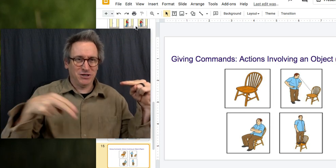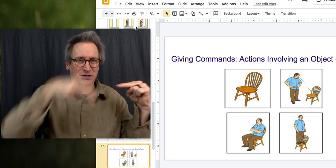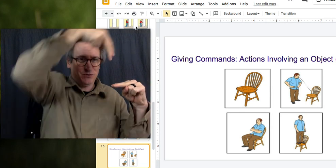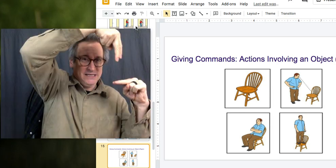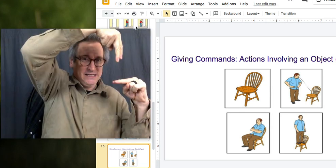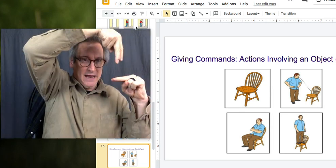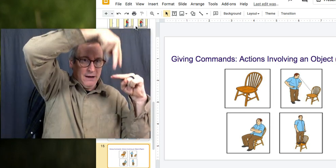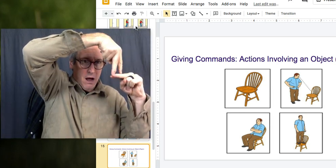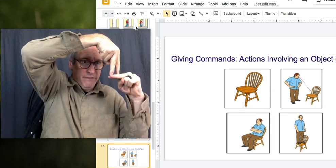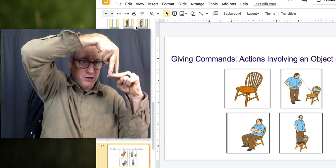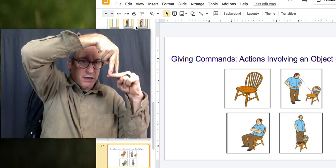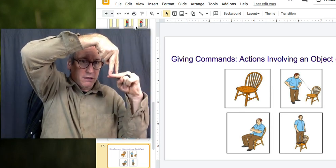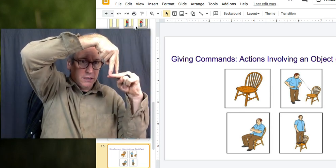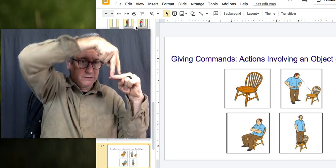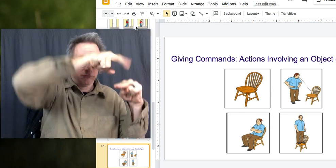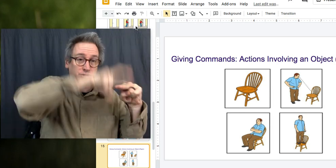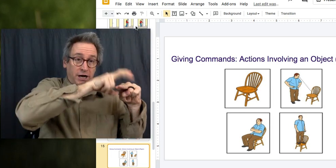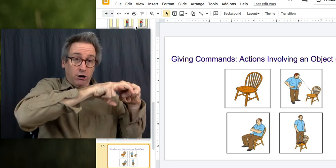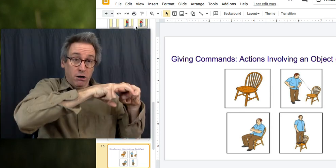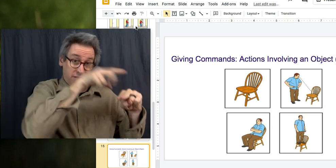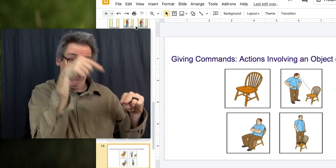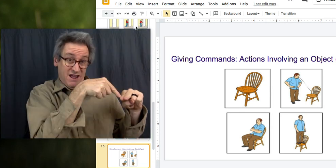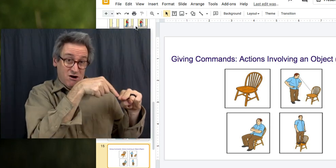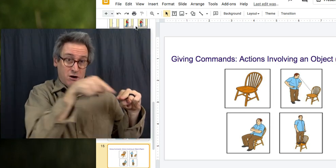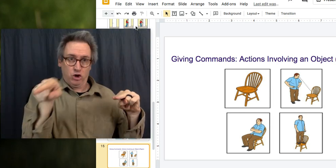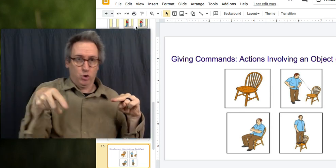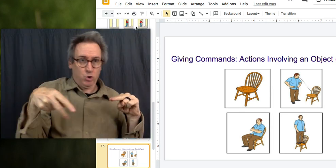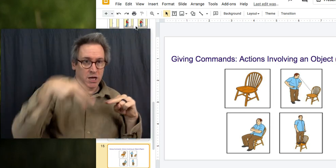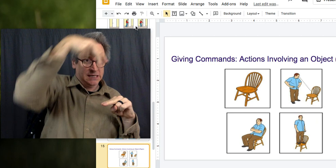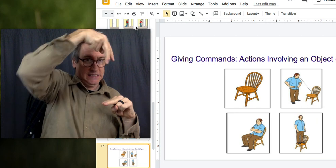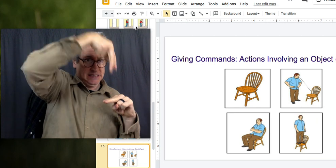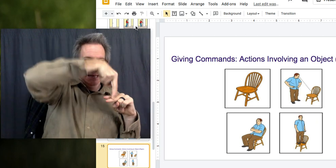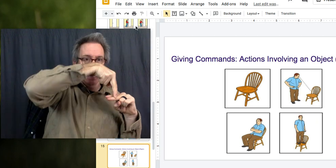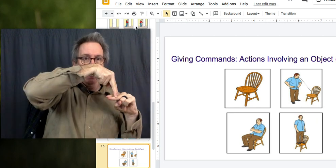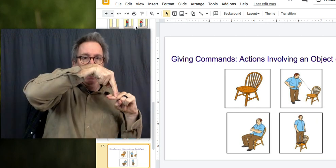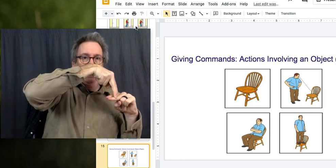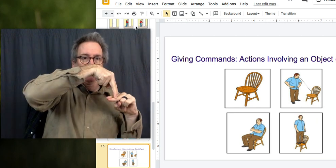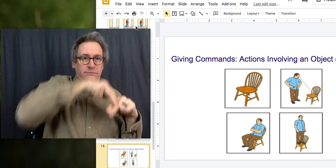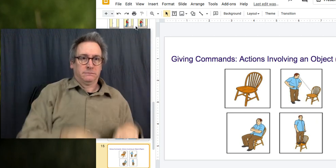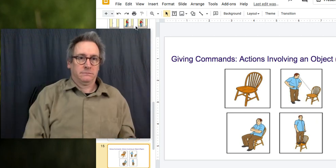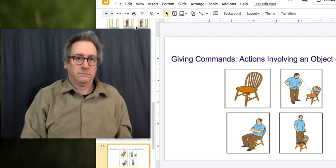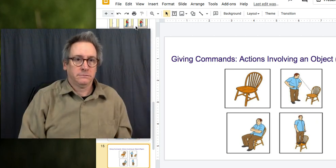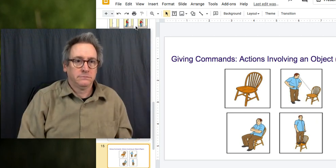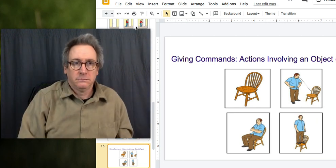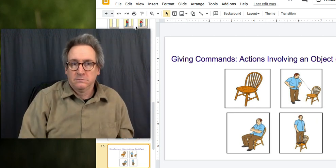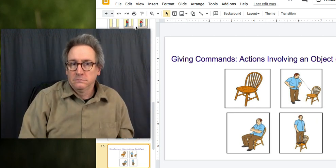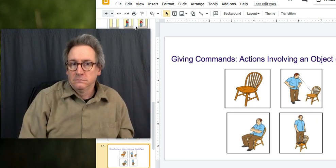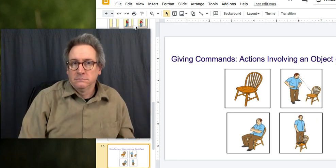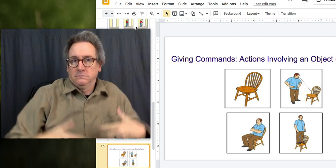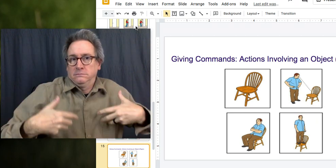Maybe you should do stand on the chair. Chair, there, you stand on it.